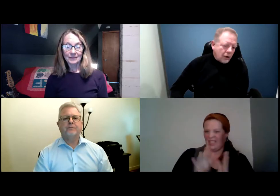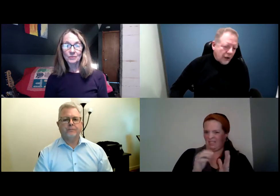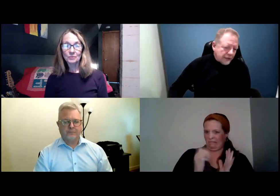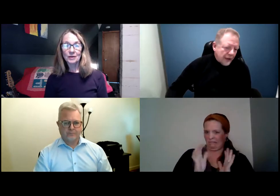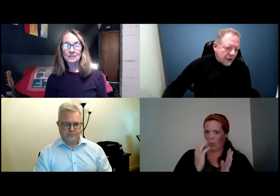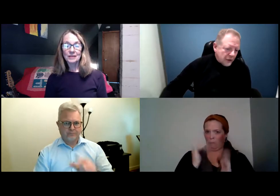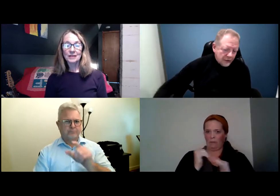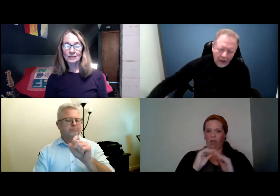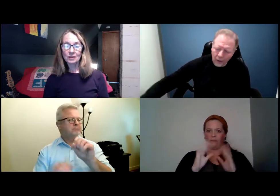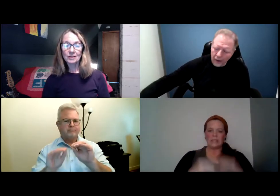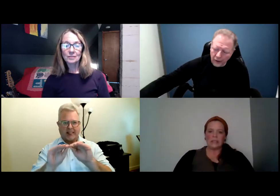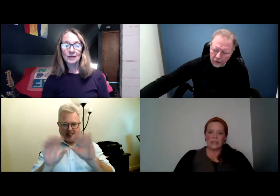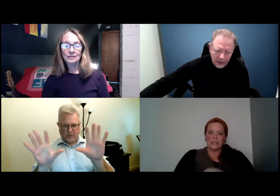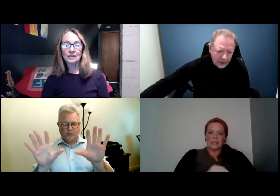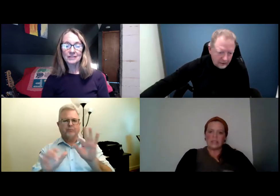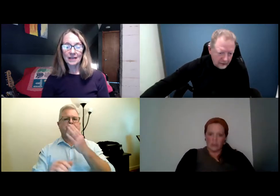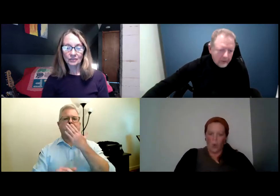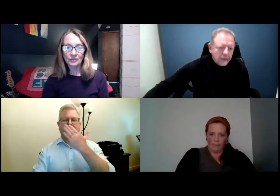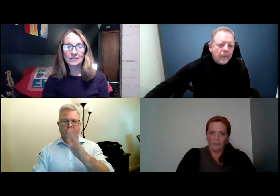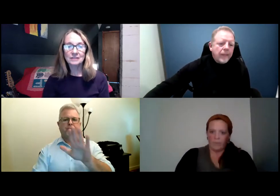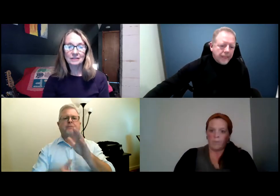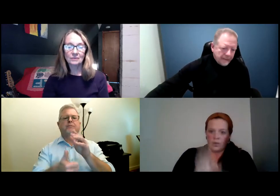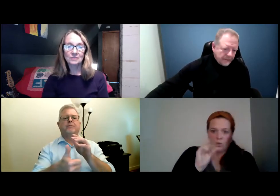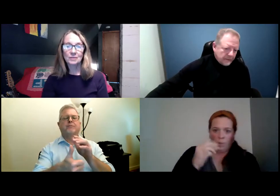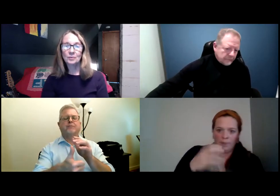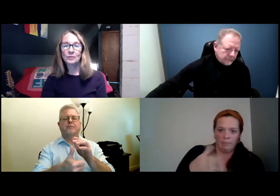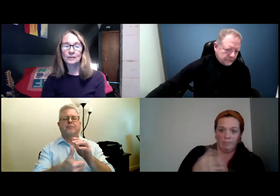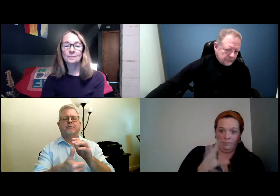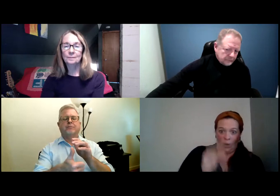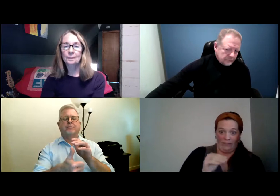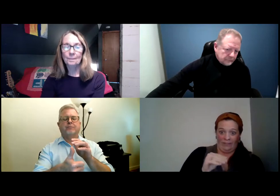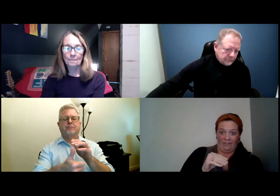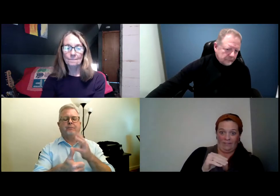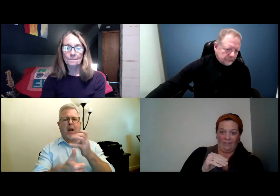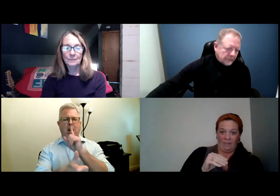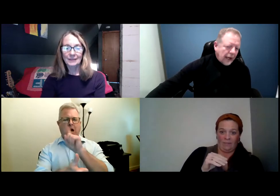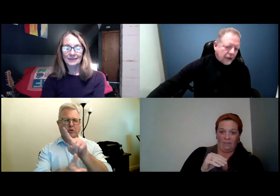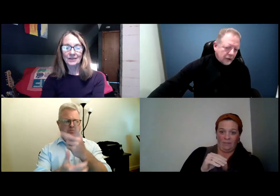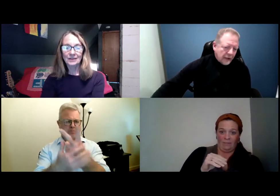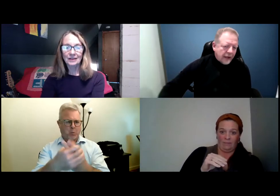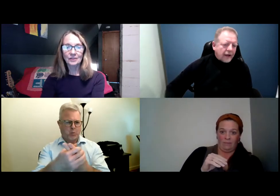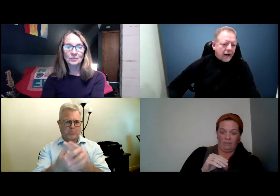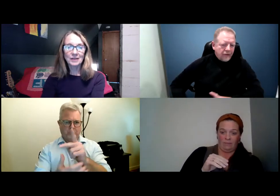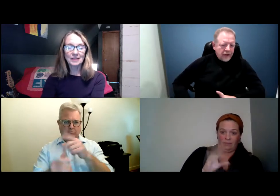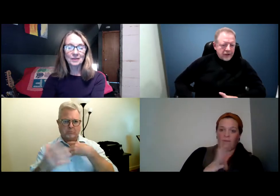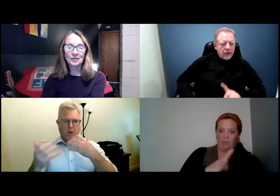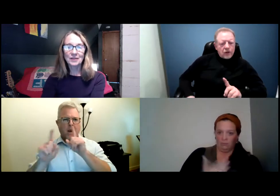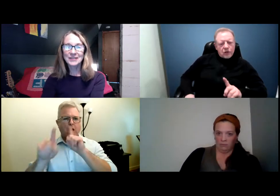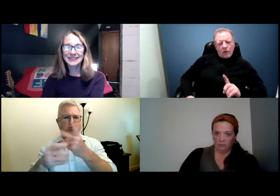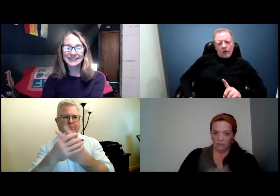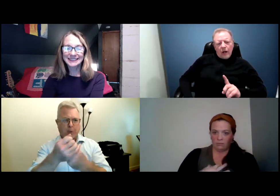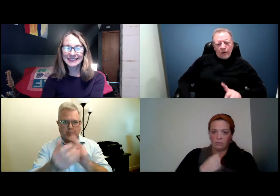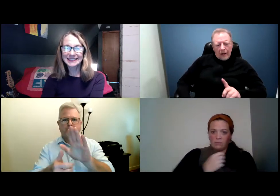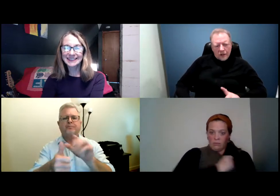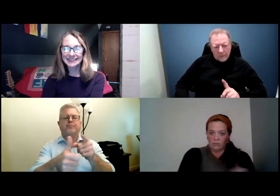So that's Okay, what I was thank you. getting at. It's Now all I about the understand. contact tracing. That was my point. Thank you. Okay, Now can I that close my clarifies it. camera now?